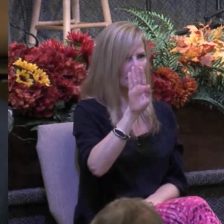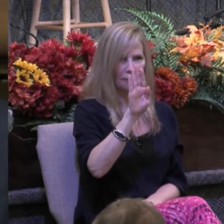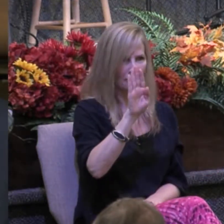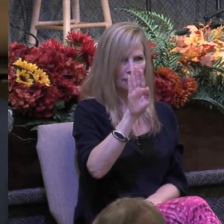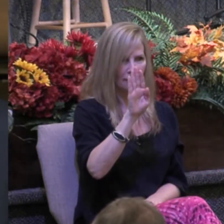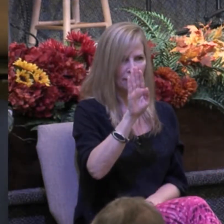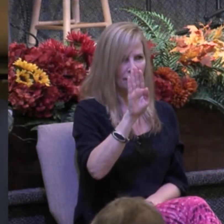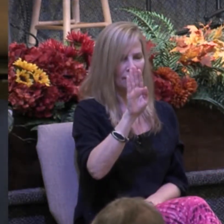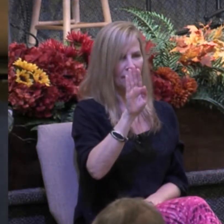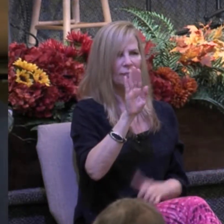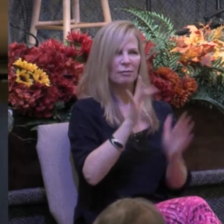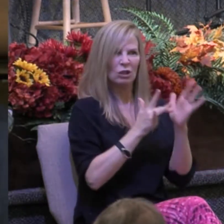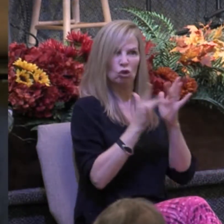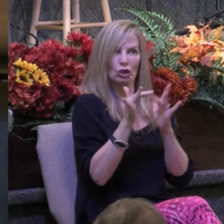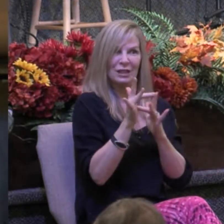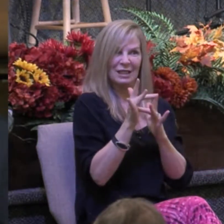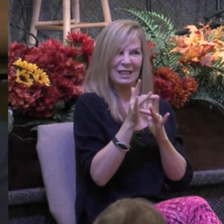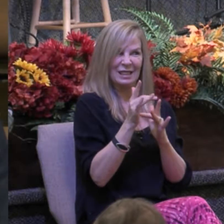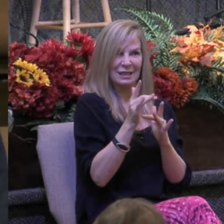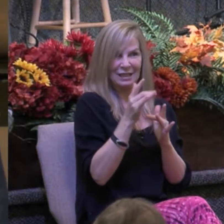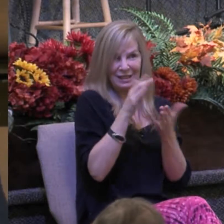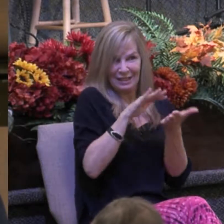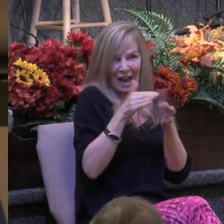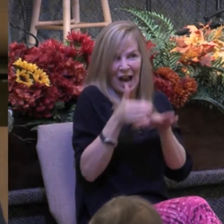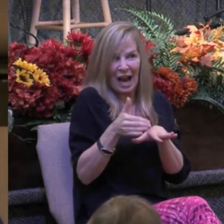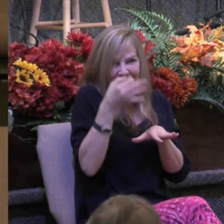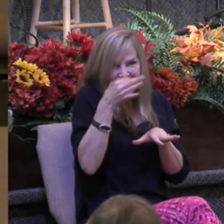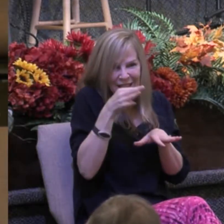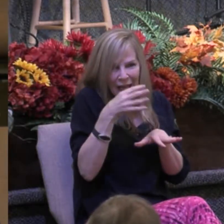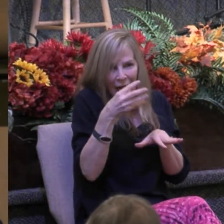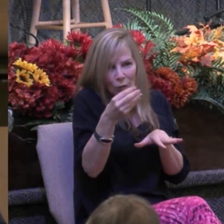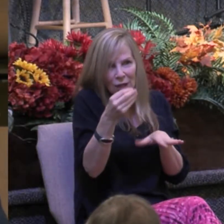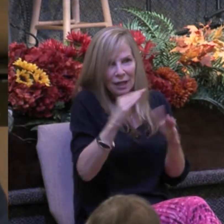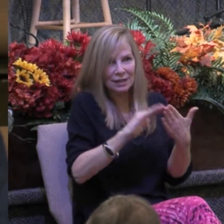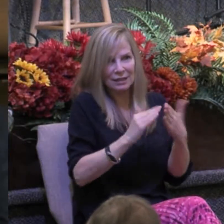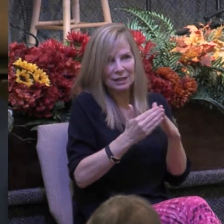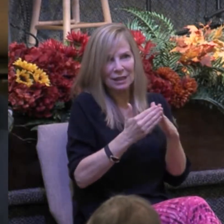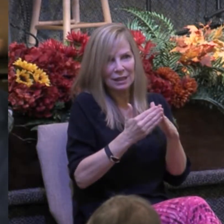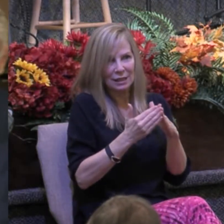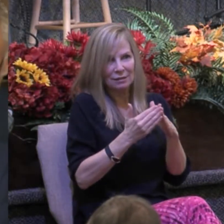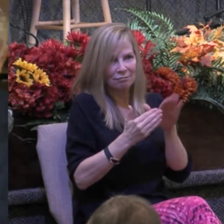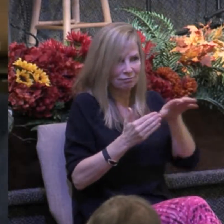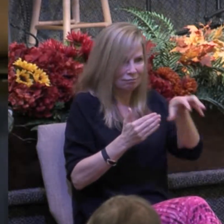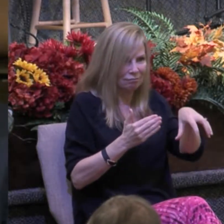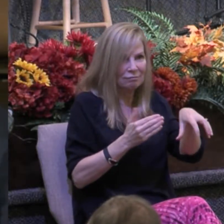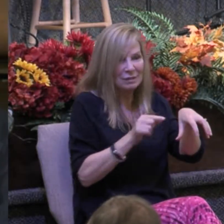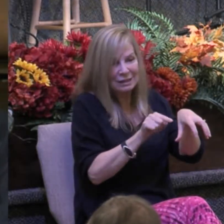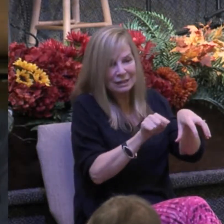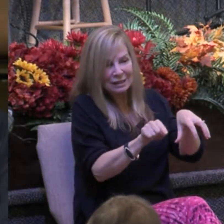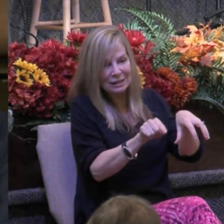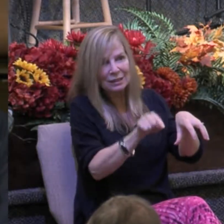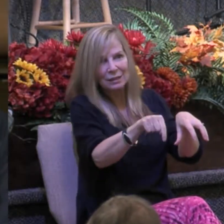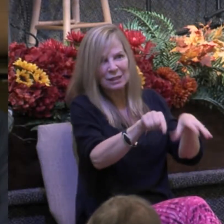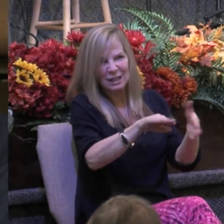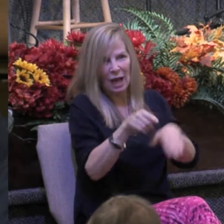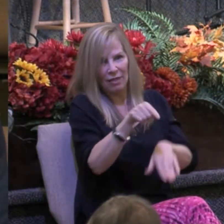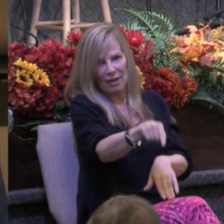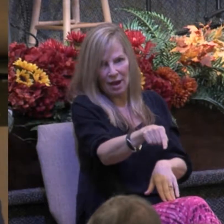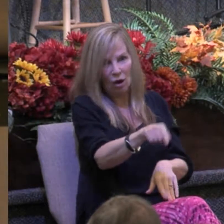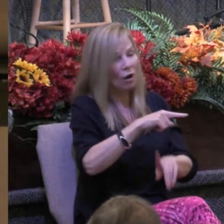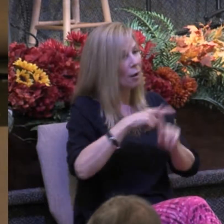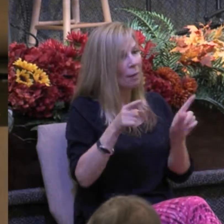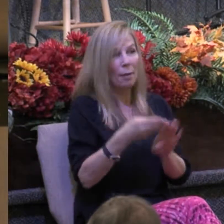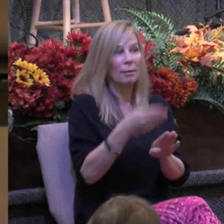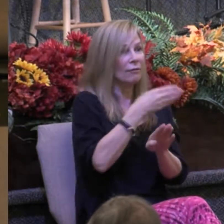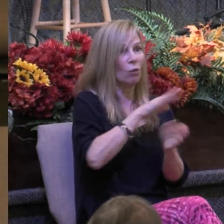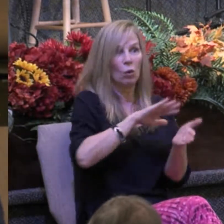Lord had died just outside of the city limits of Jerusalem, but we know from the gospel accounts that prior to his